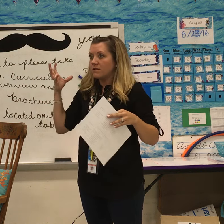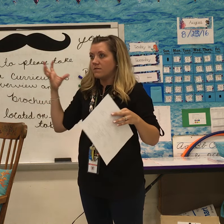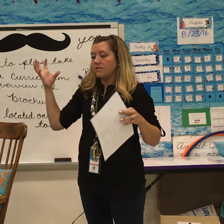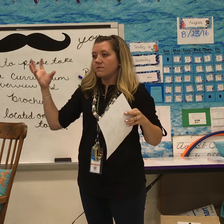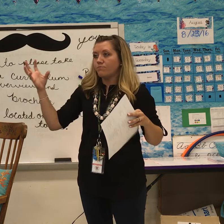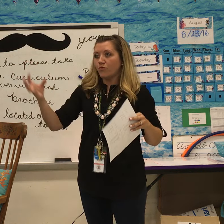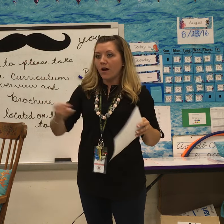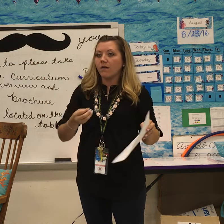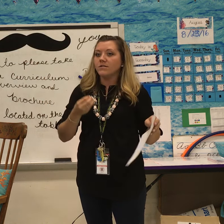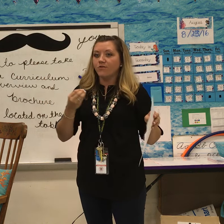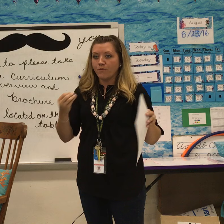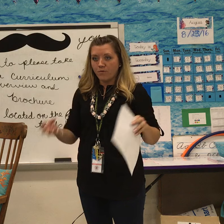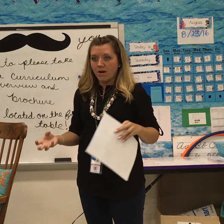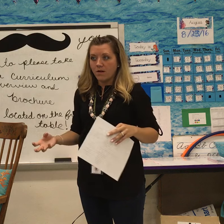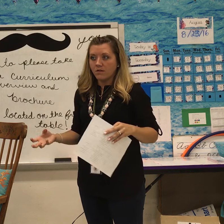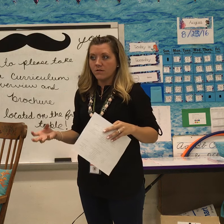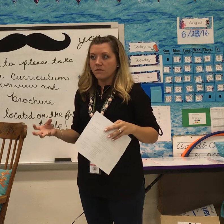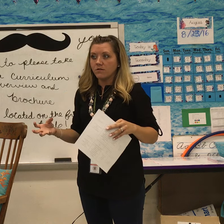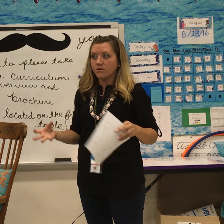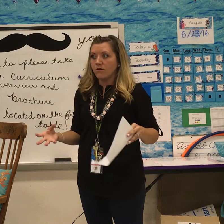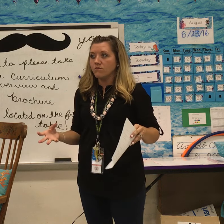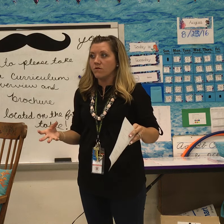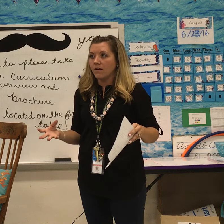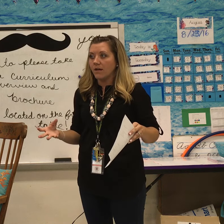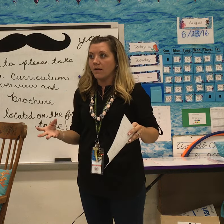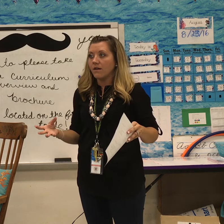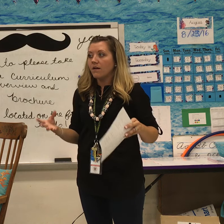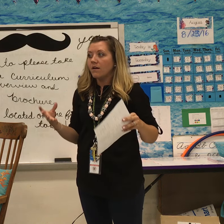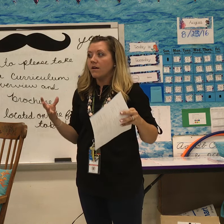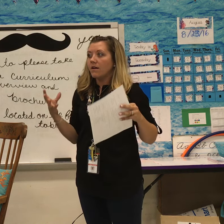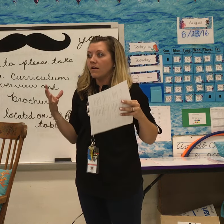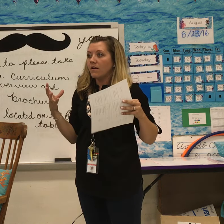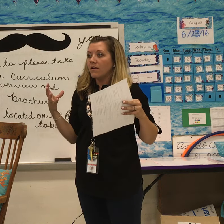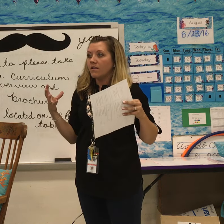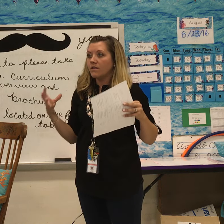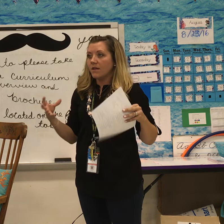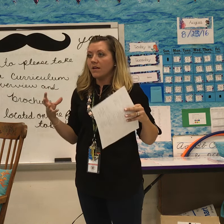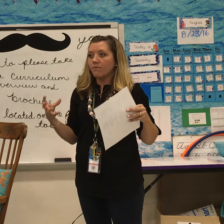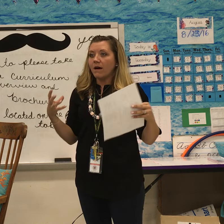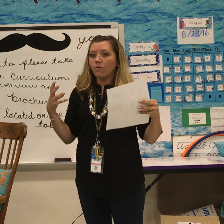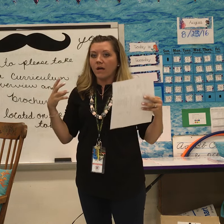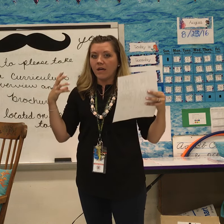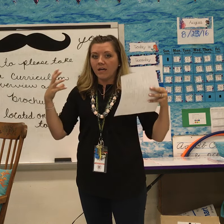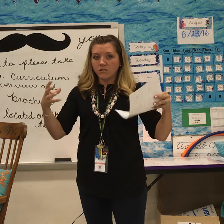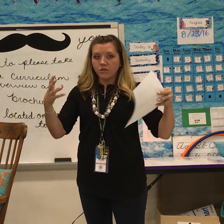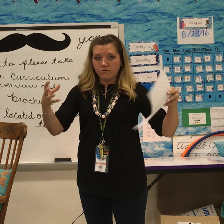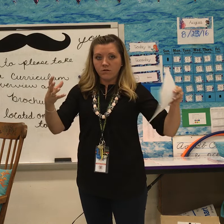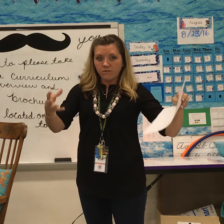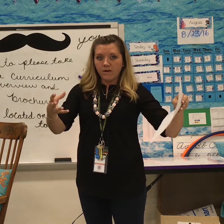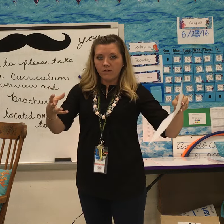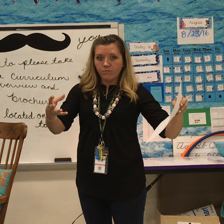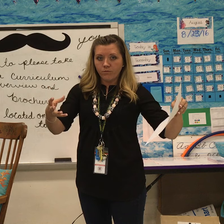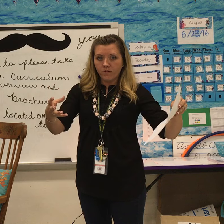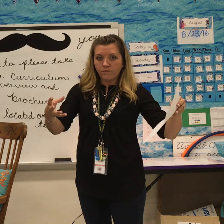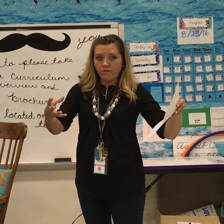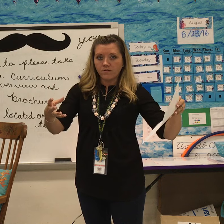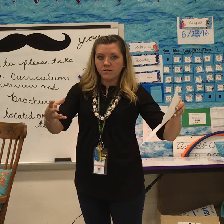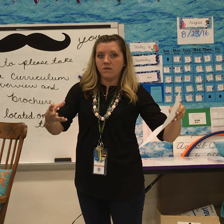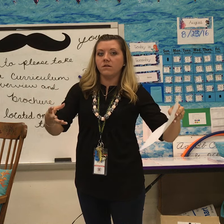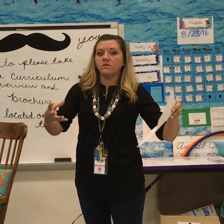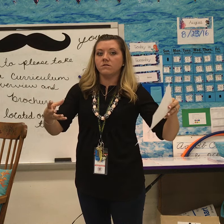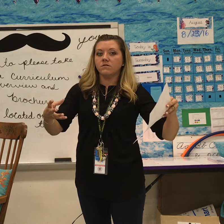and progress over product, the slow looking, thinking about what gets you to your final